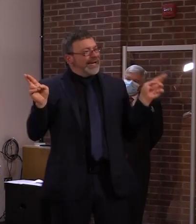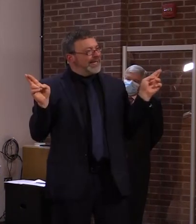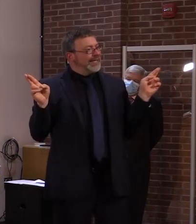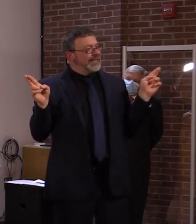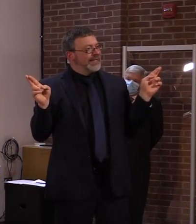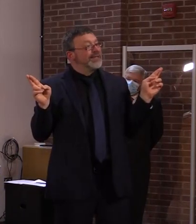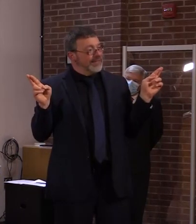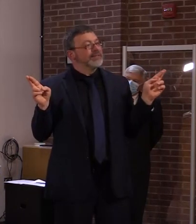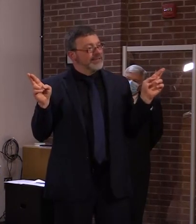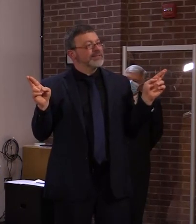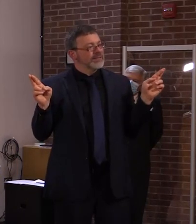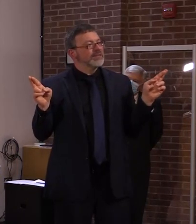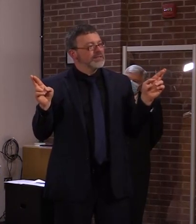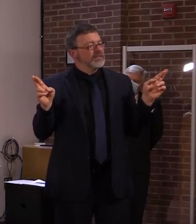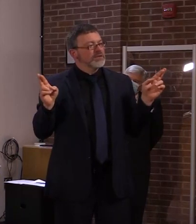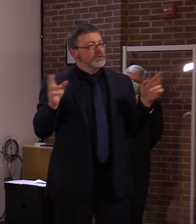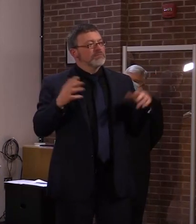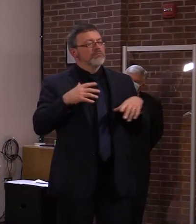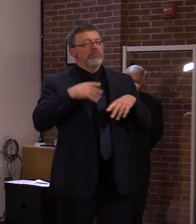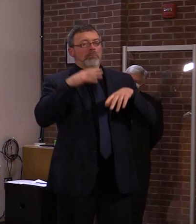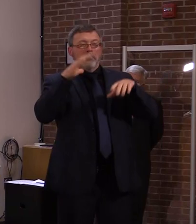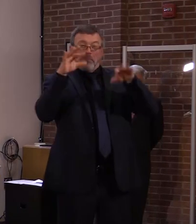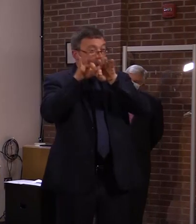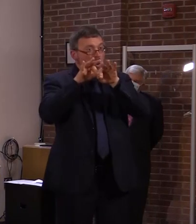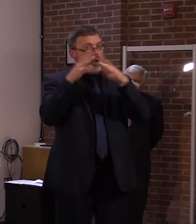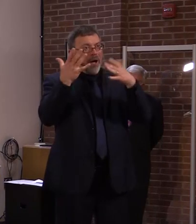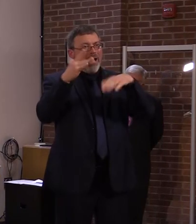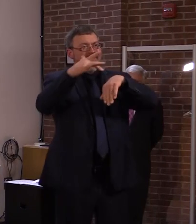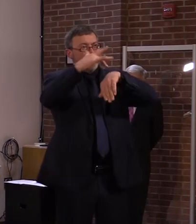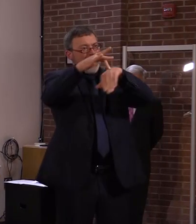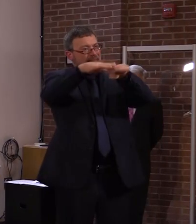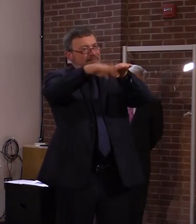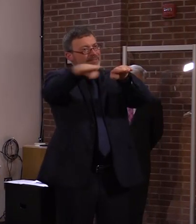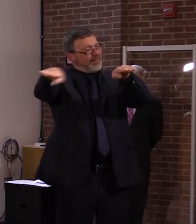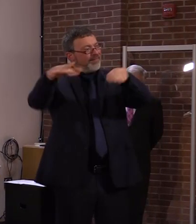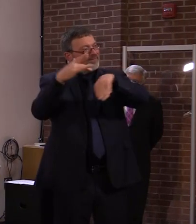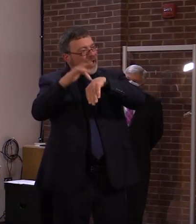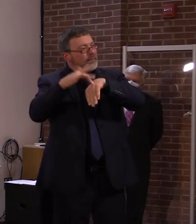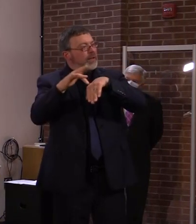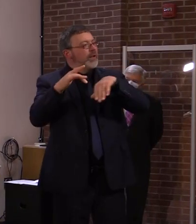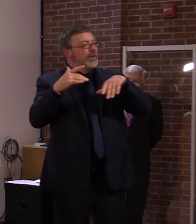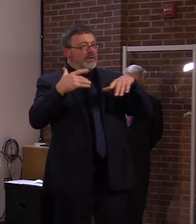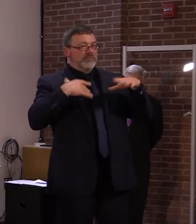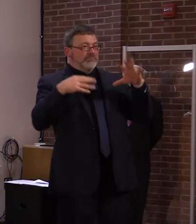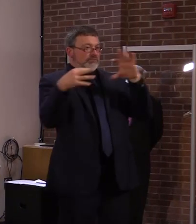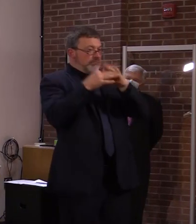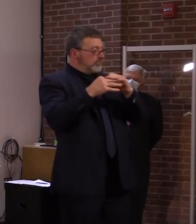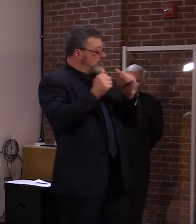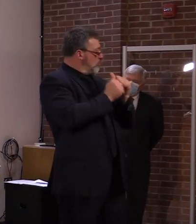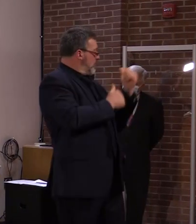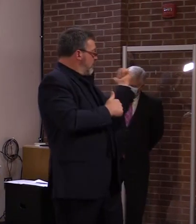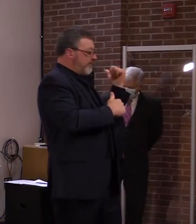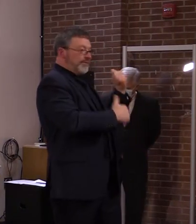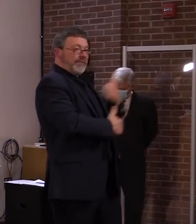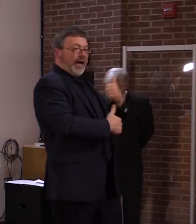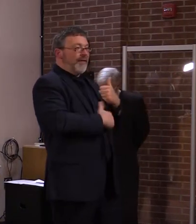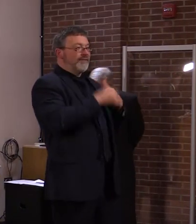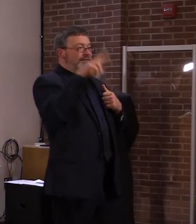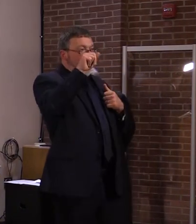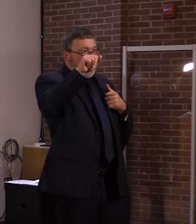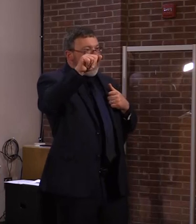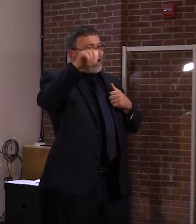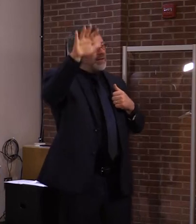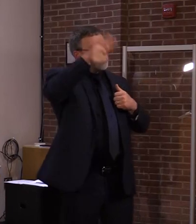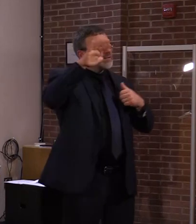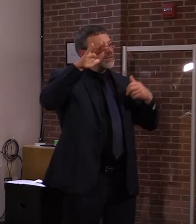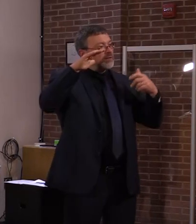enough bed space available for, we worked with the Veterans Administration to